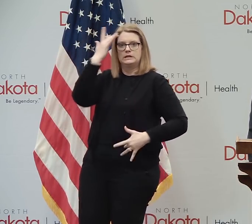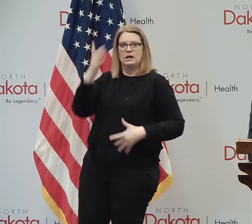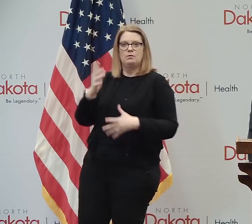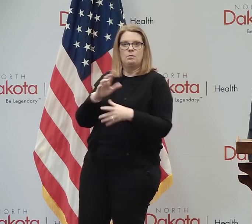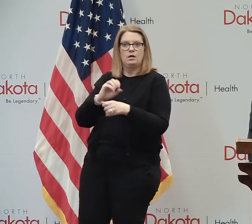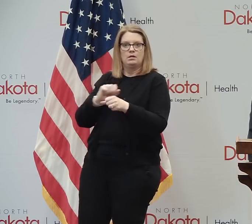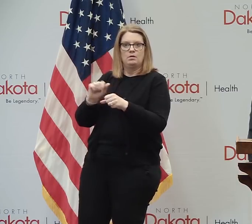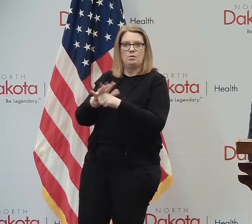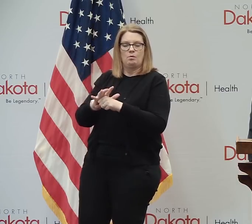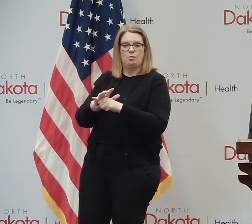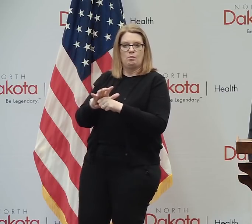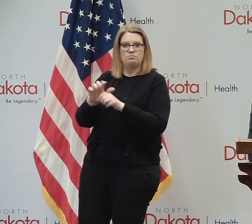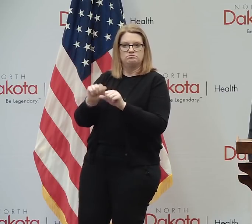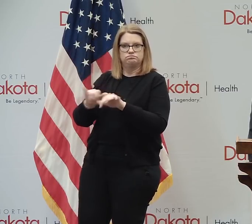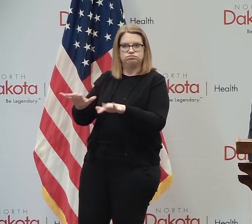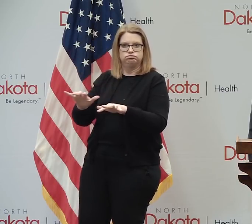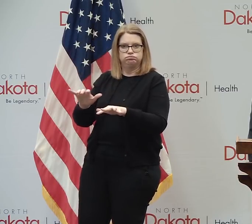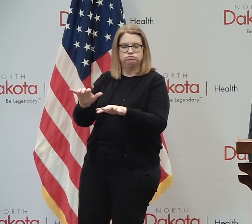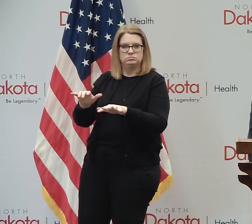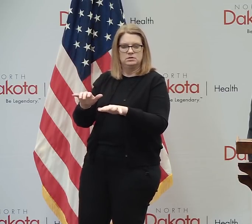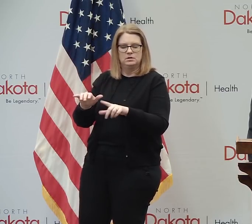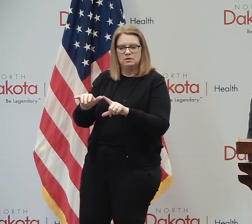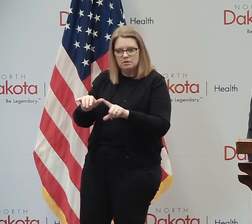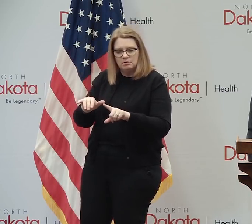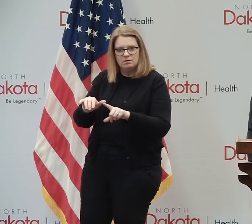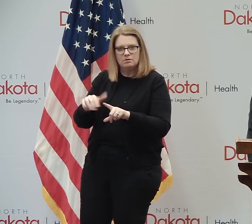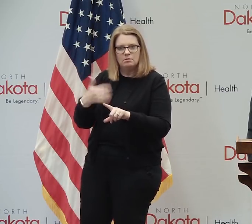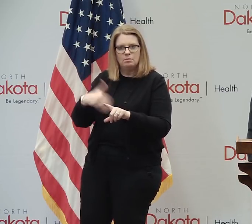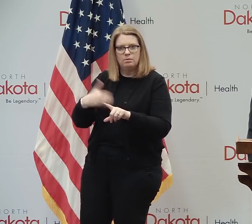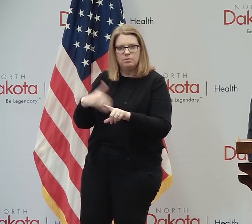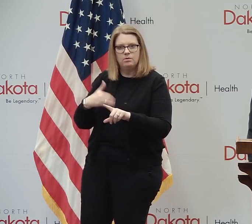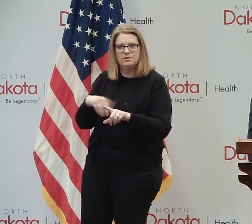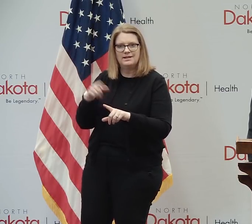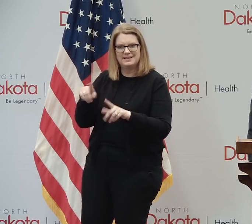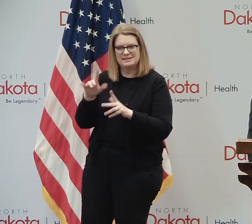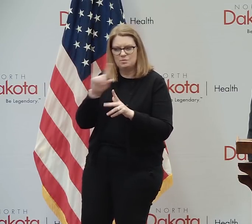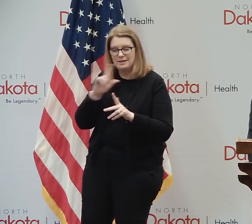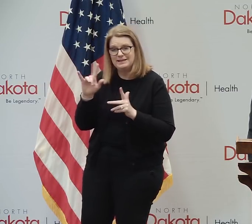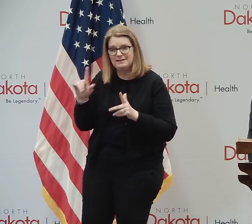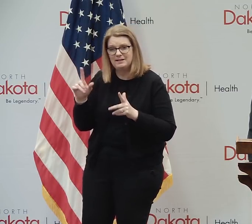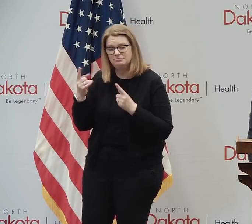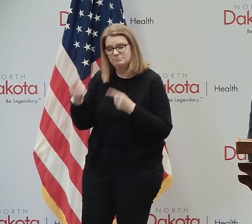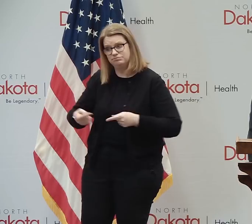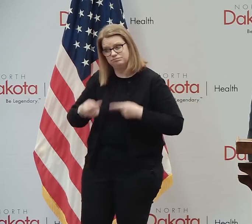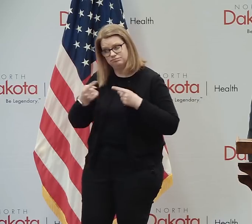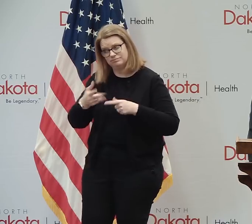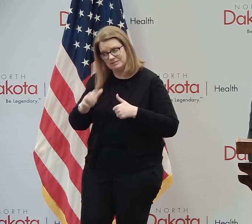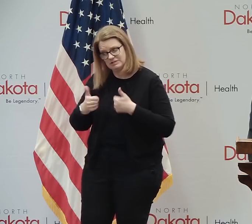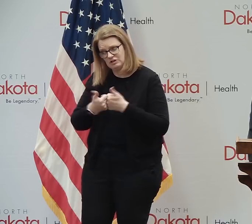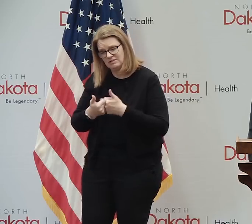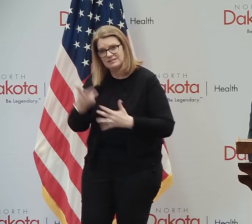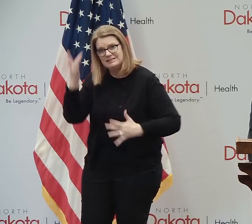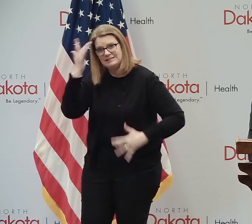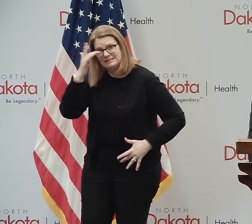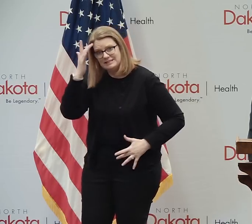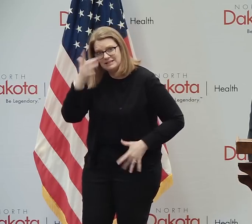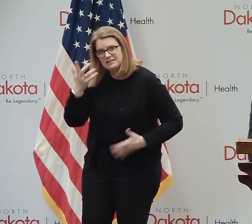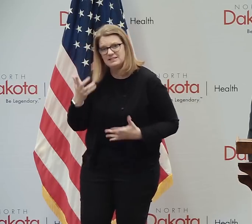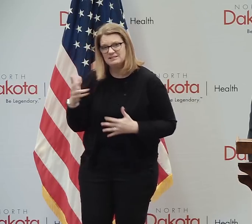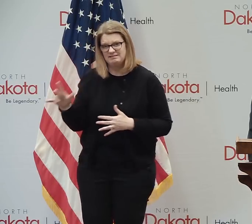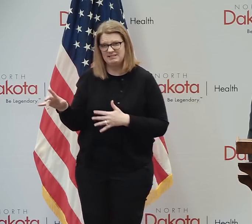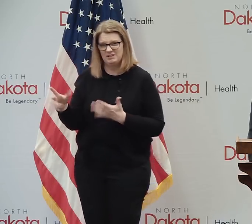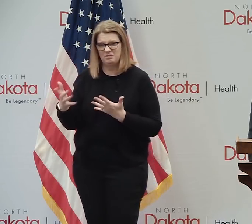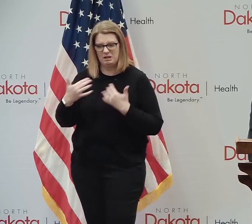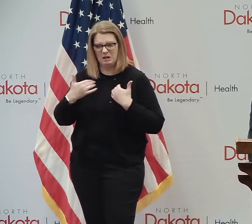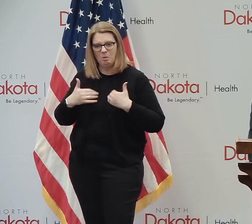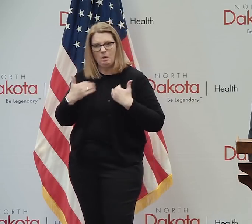this sounds, by all reports, to be a very challenging disease, particularly as many respiratory diseases are,